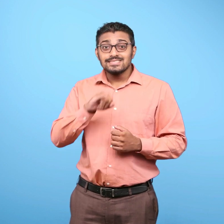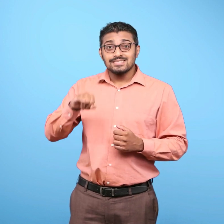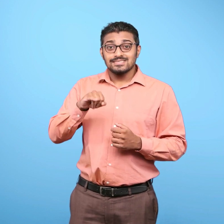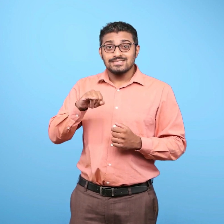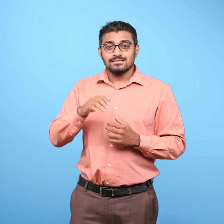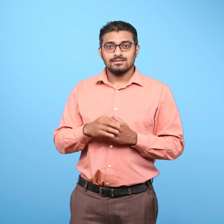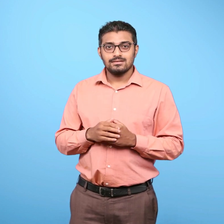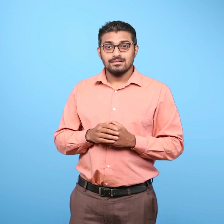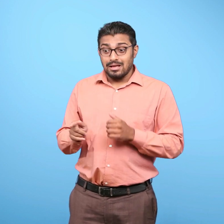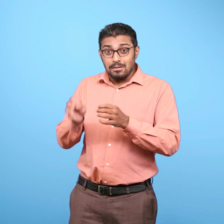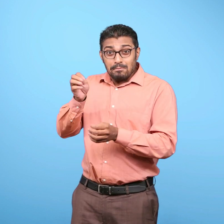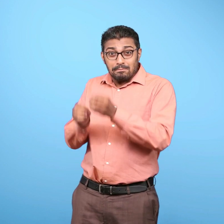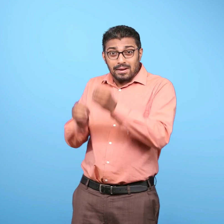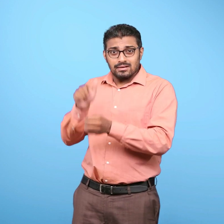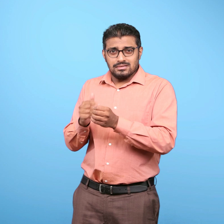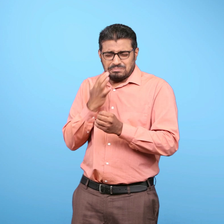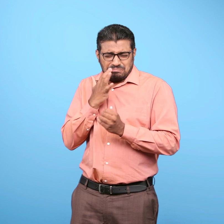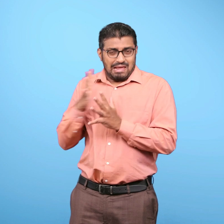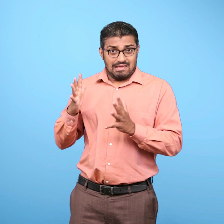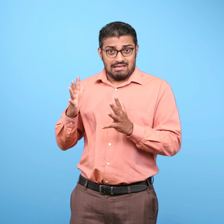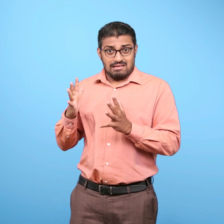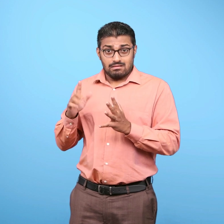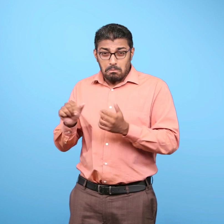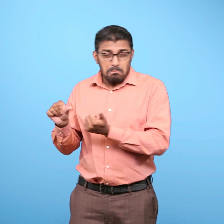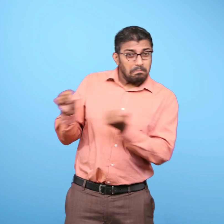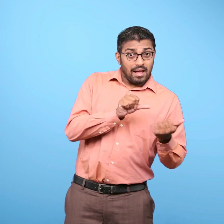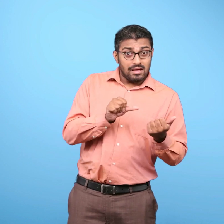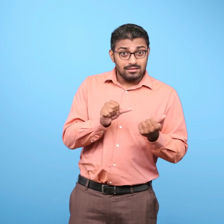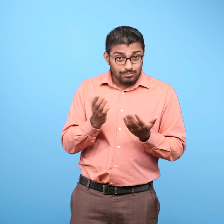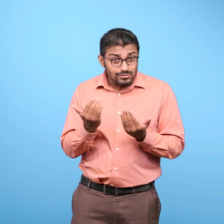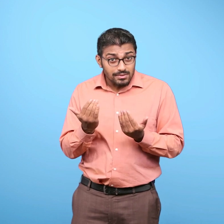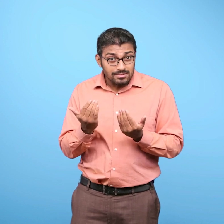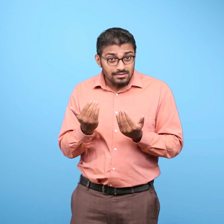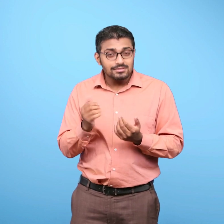6. Souring of milk. Yes or no?